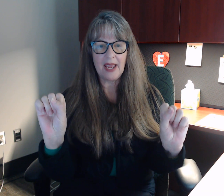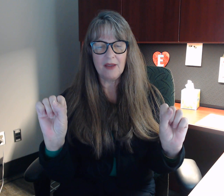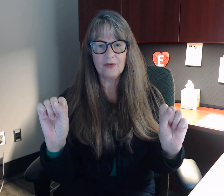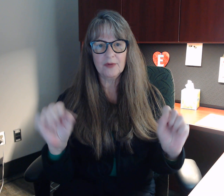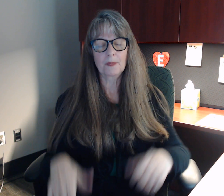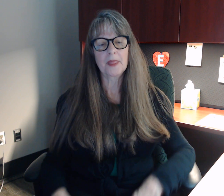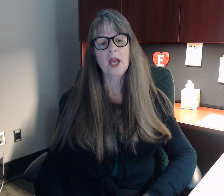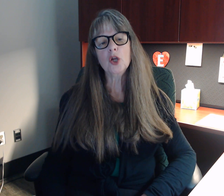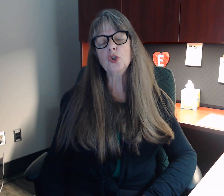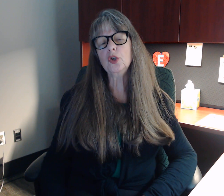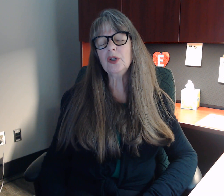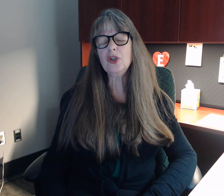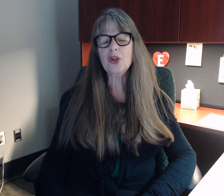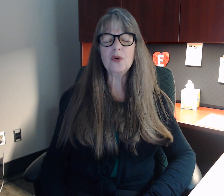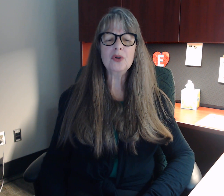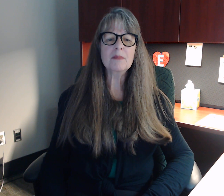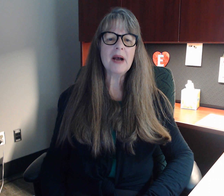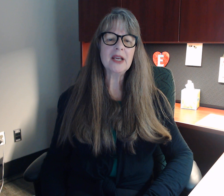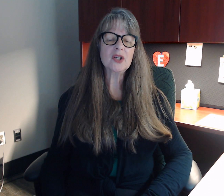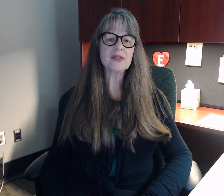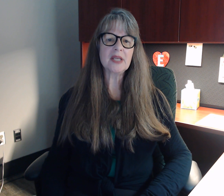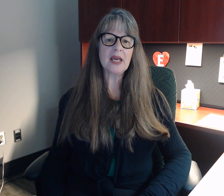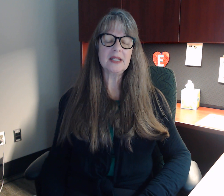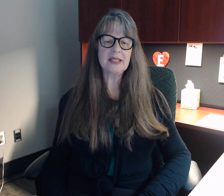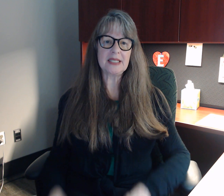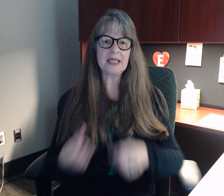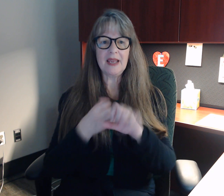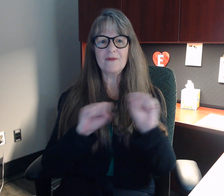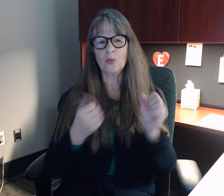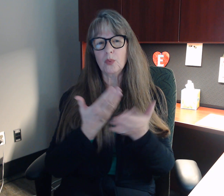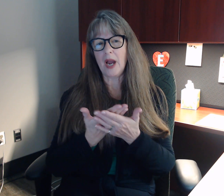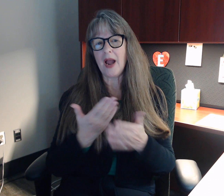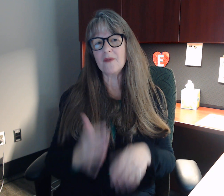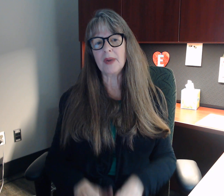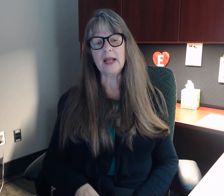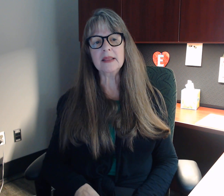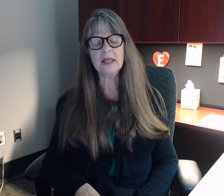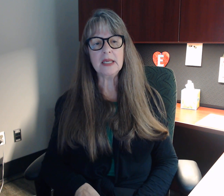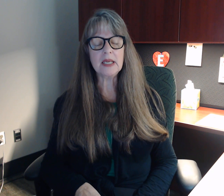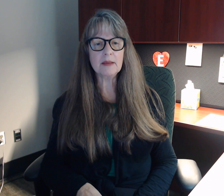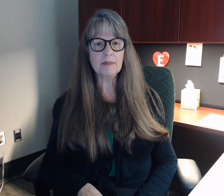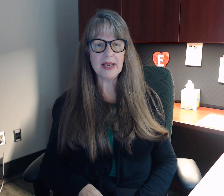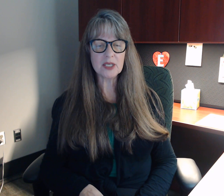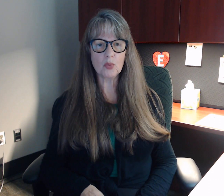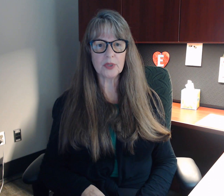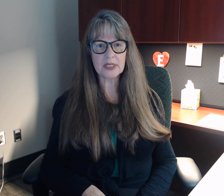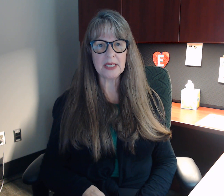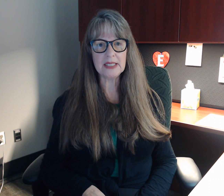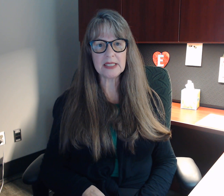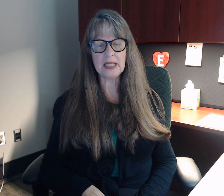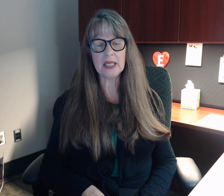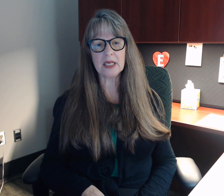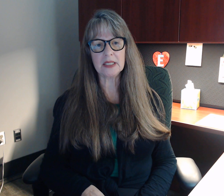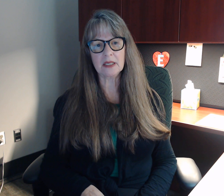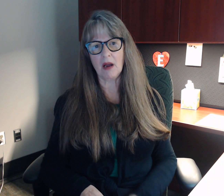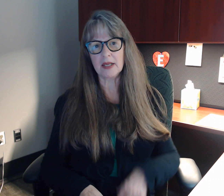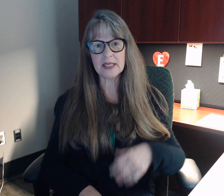safe. You might could have said safe arrive, but I think it makes more sense in the context